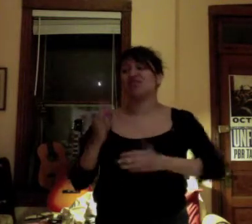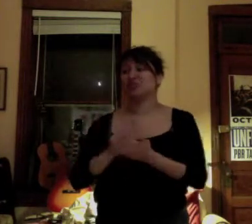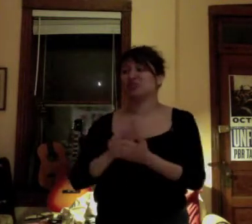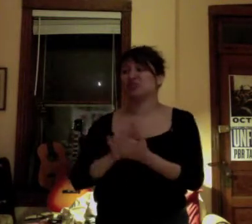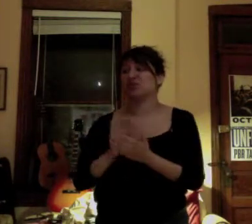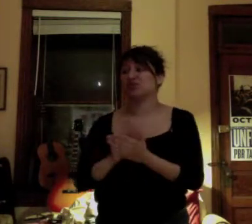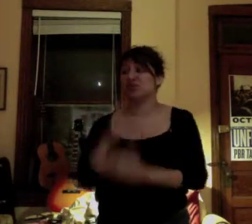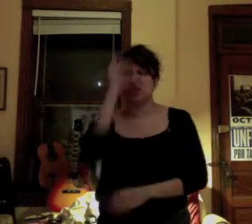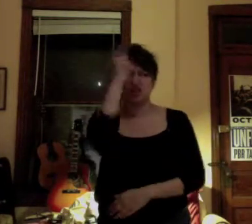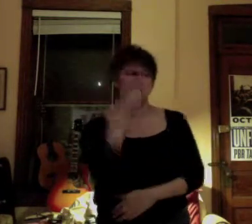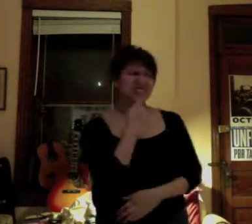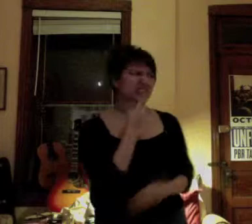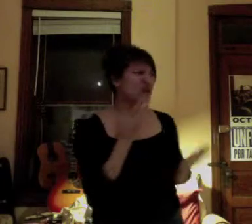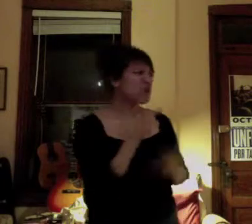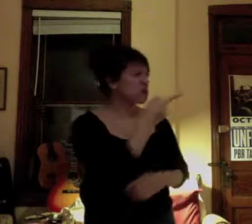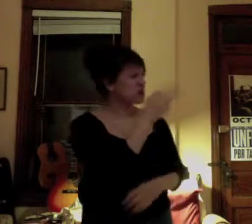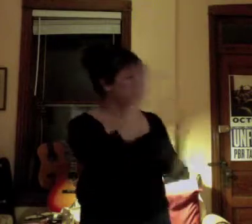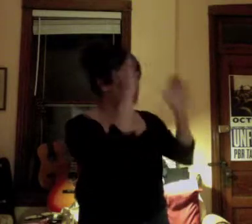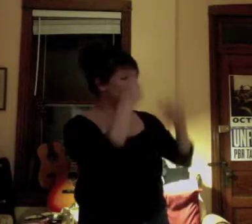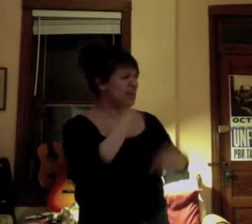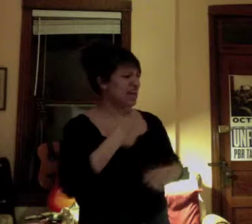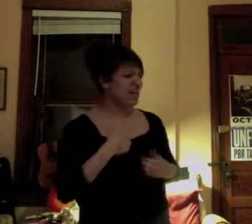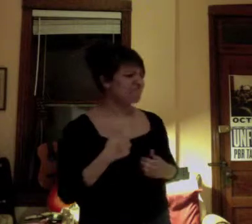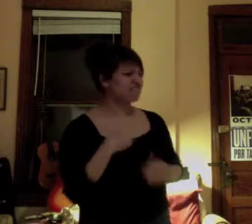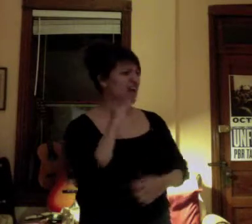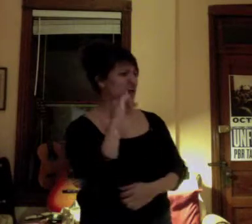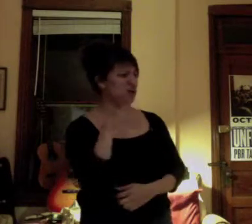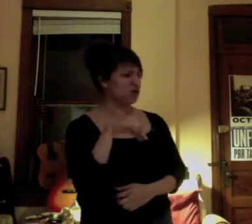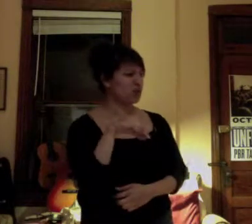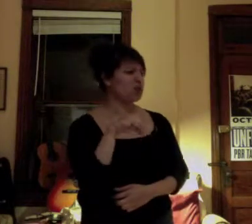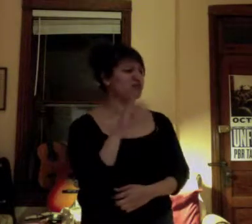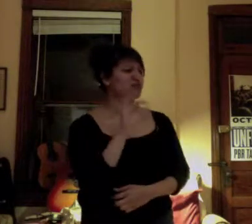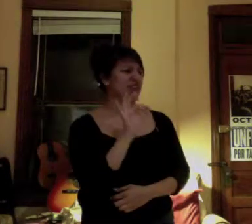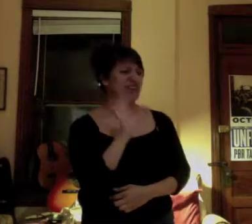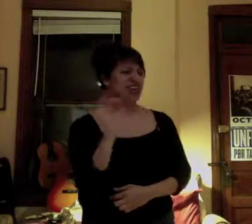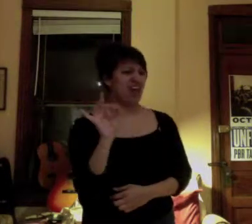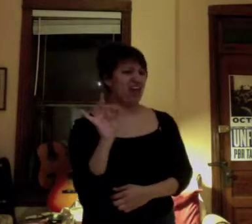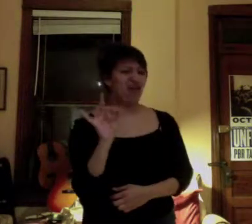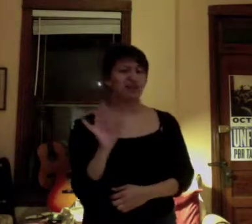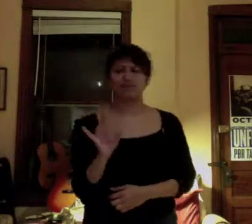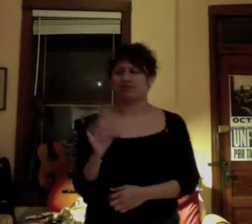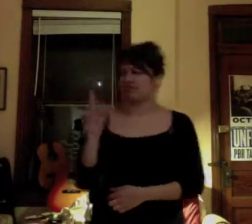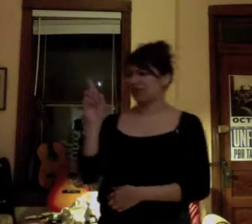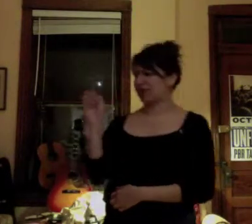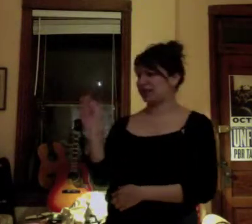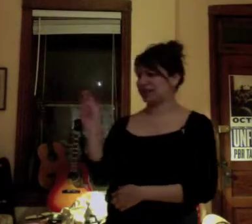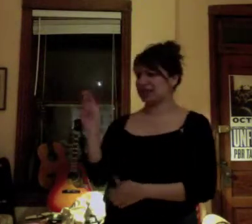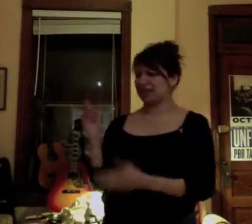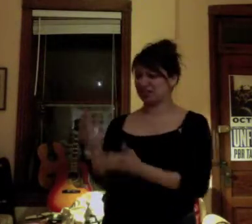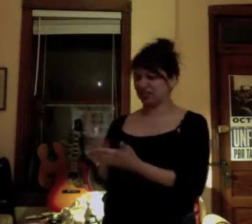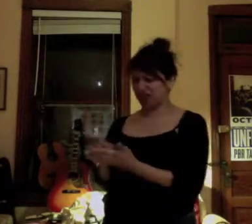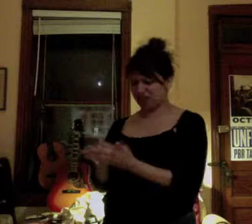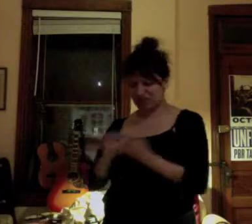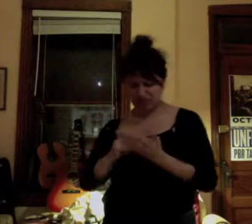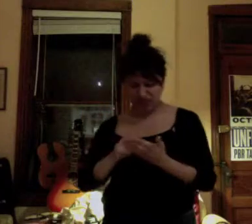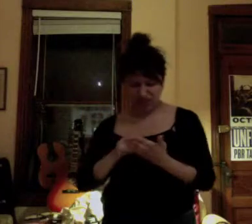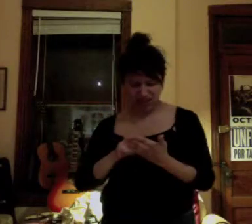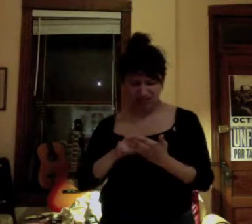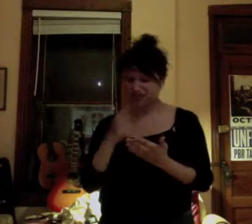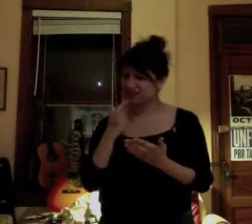98. The dean took out the file and explained to the young man, you don't have an IQ of 98. You